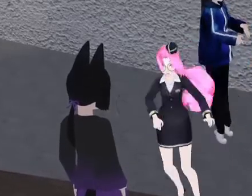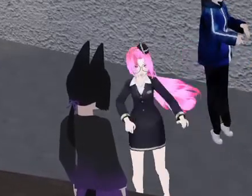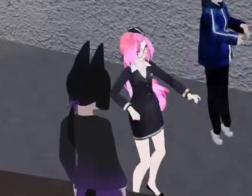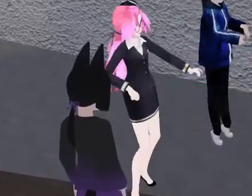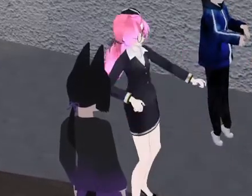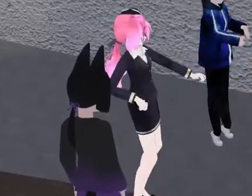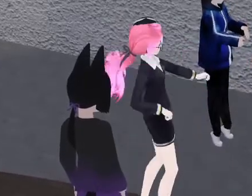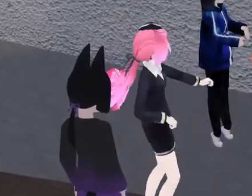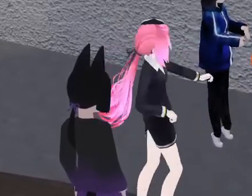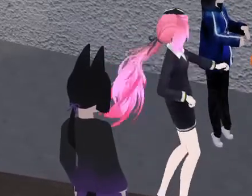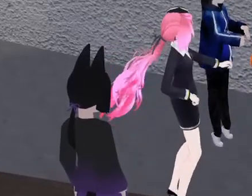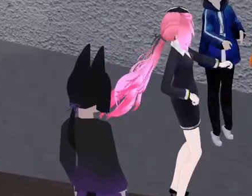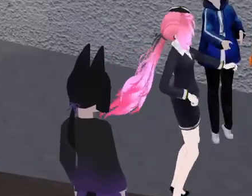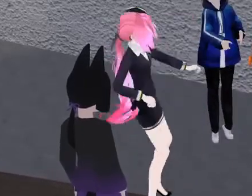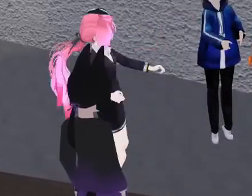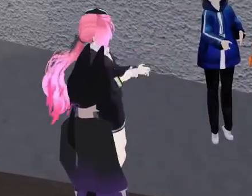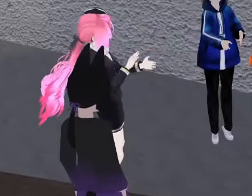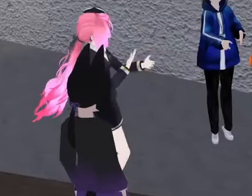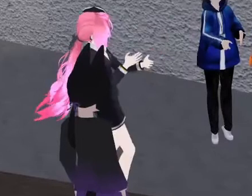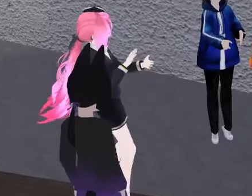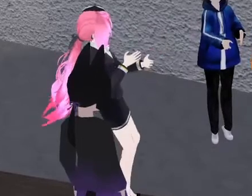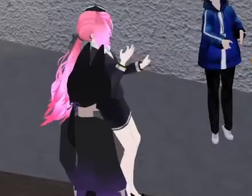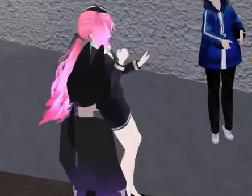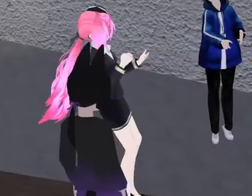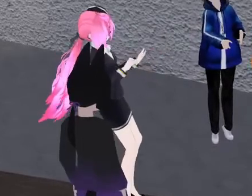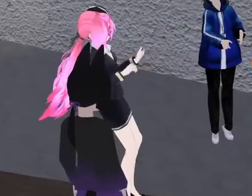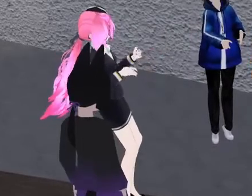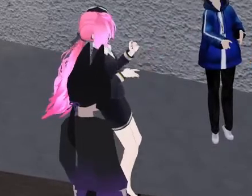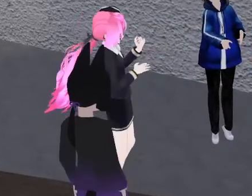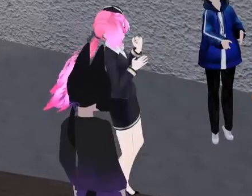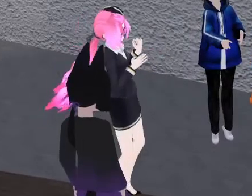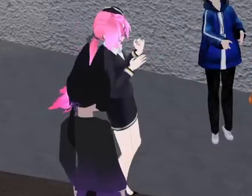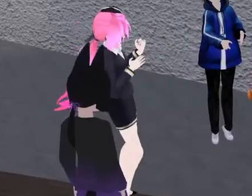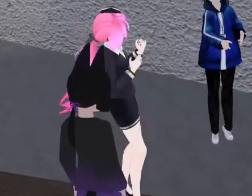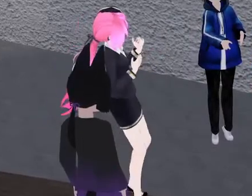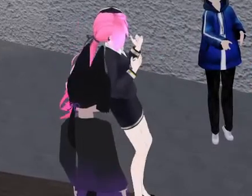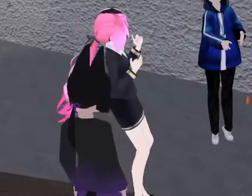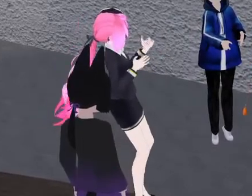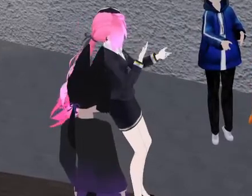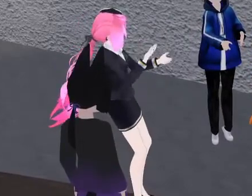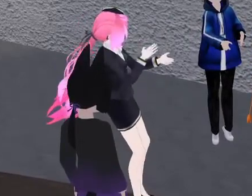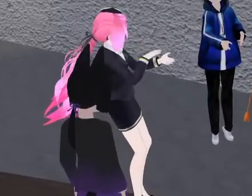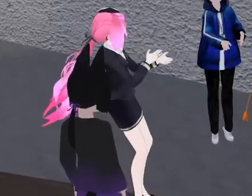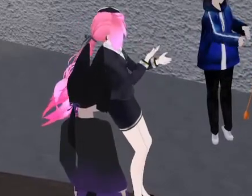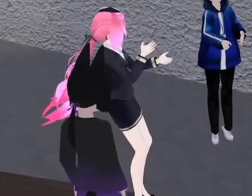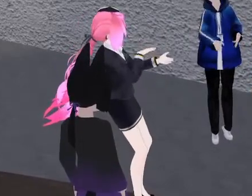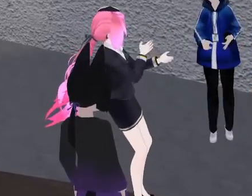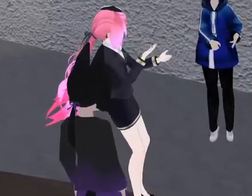and if you have any questions about signs that you want to use, like cooking or food signs, feel free to ask. Yeah, cook. It's like you're flipping bacon.